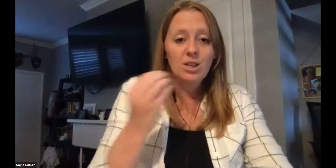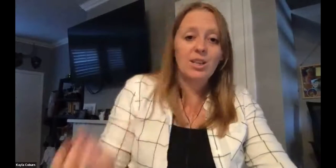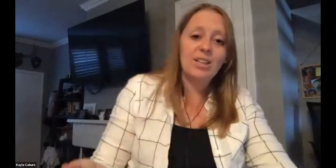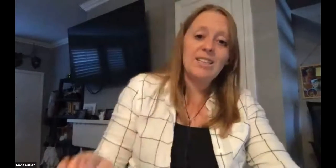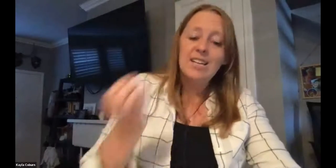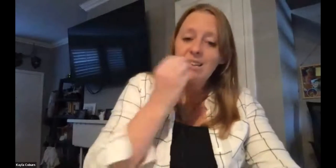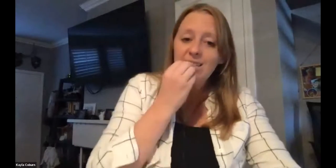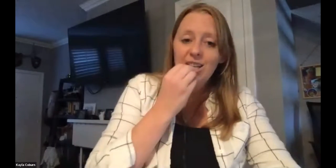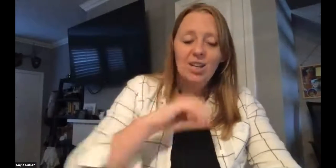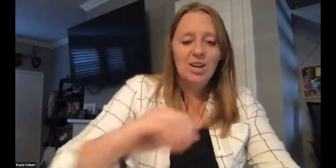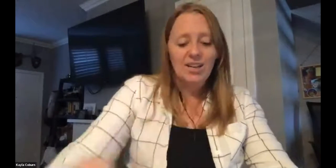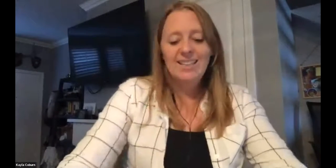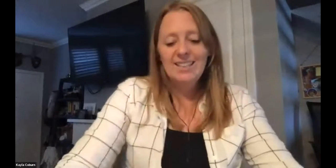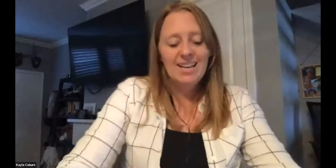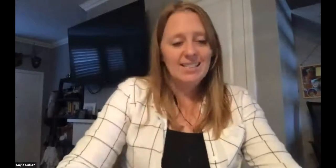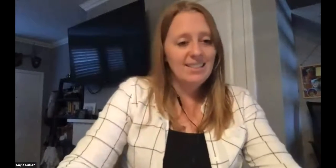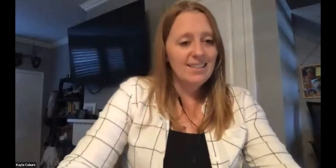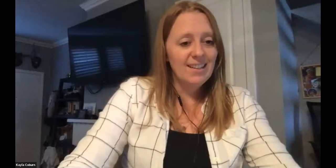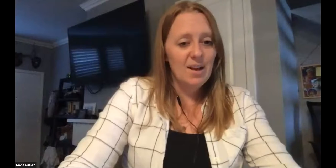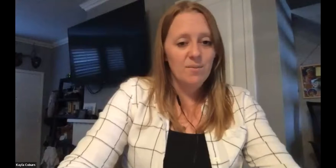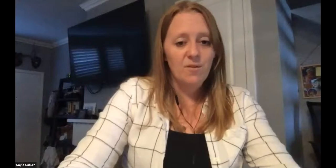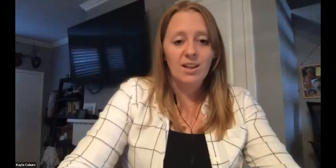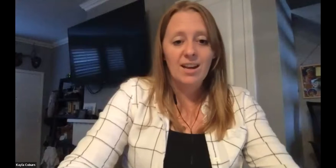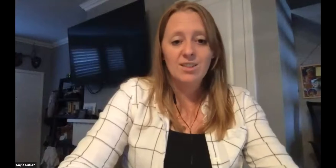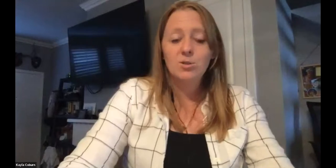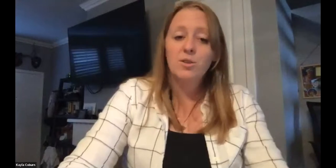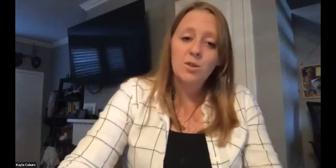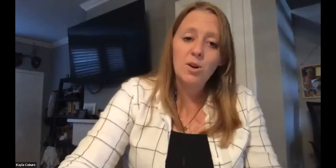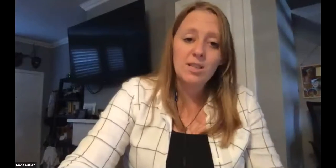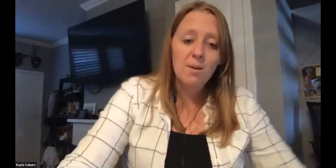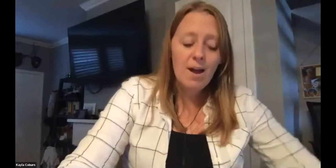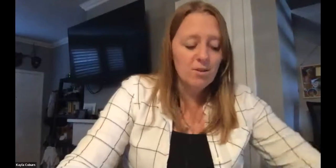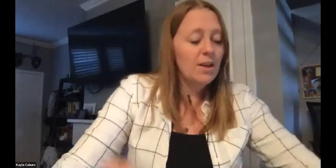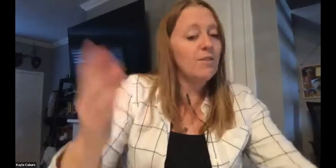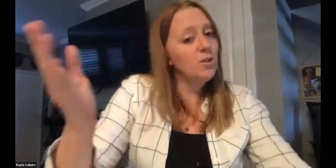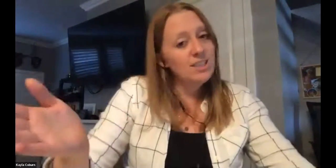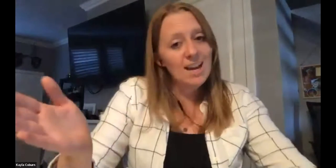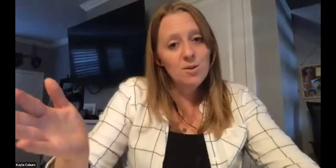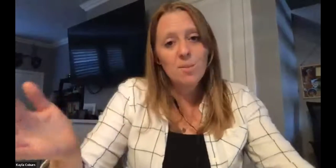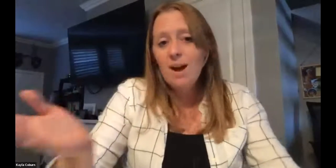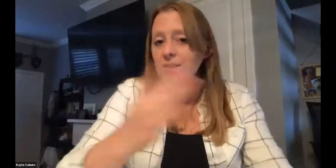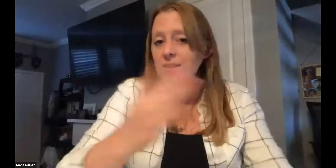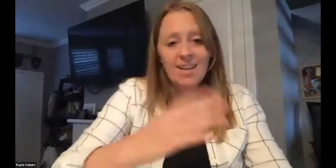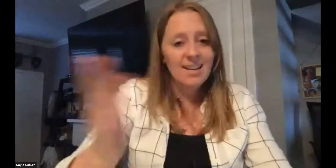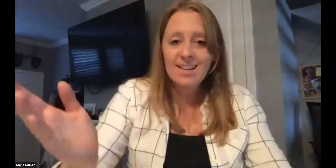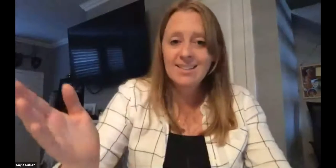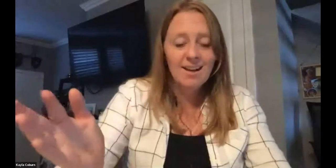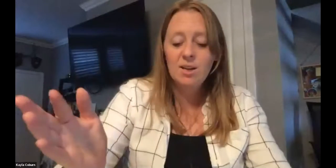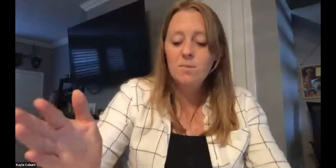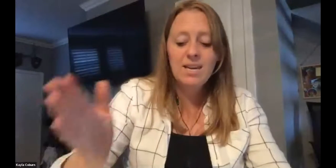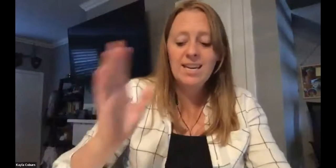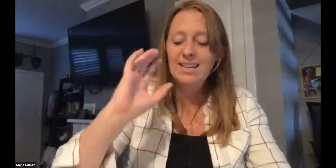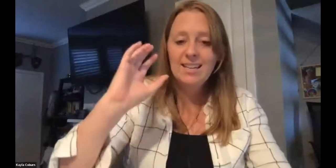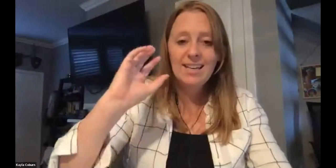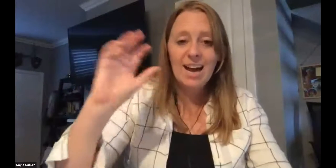them to learn, because for a lot of children food goes in their mouth, but if food does not go in their mouth, then that's not